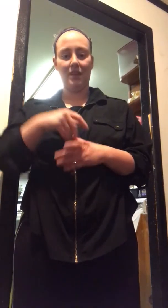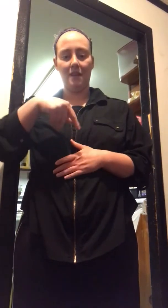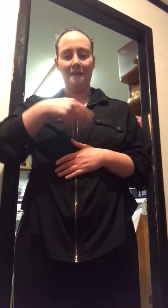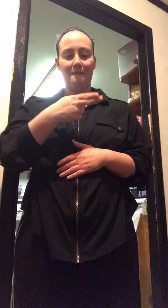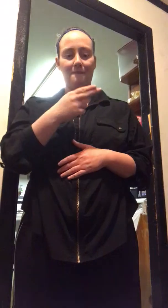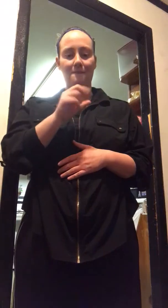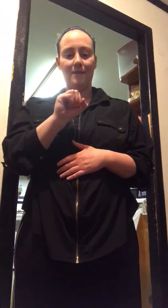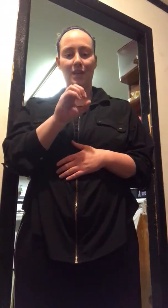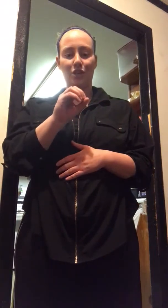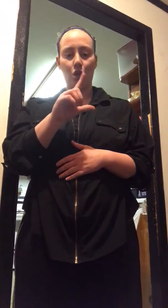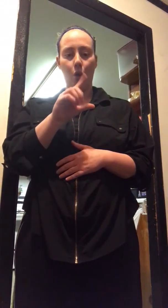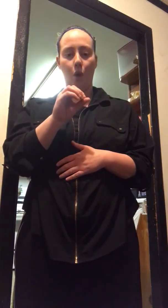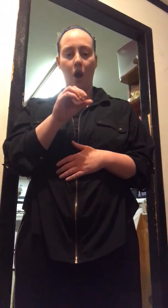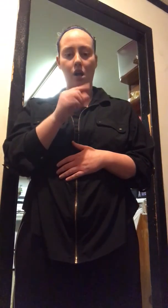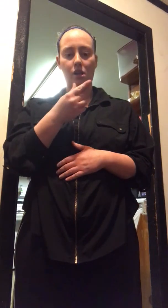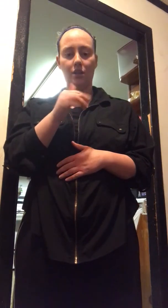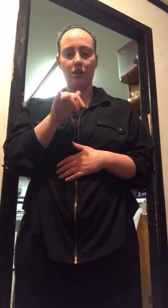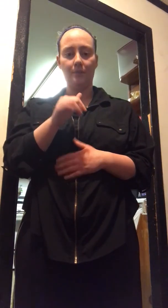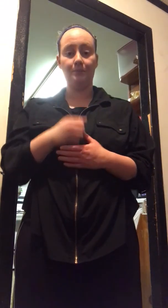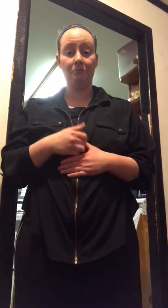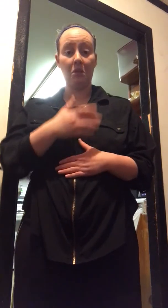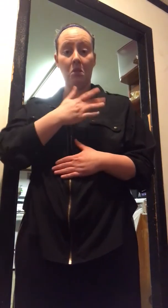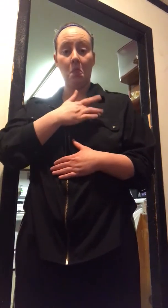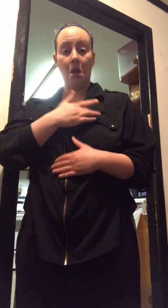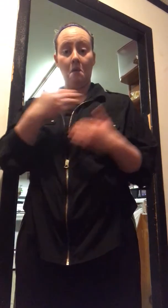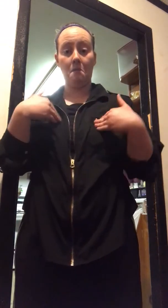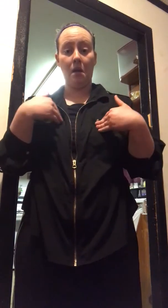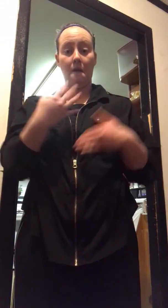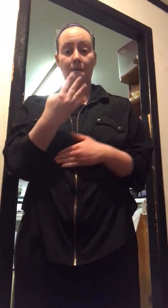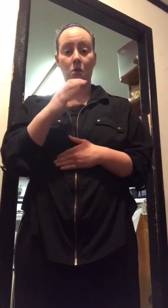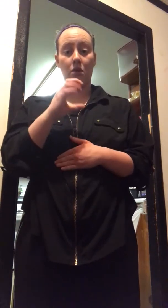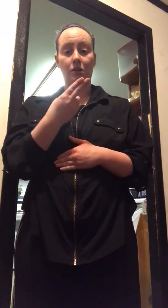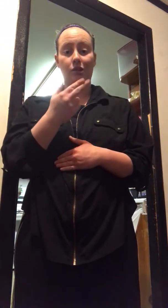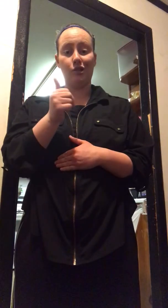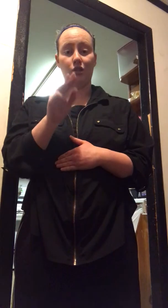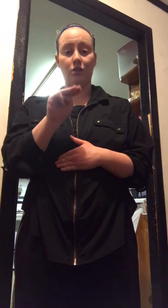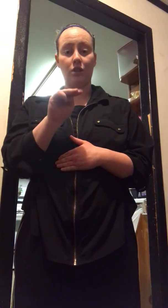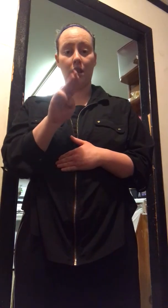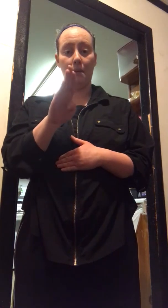Physiology. The heart has 4 chambers. Anatomy.